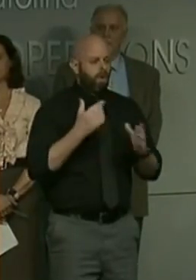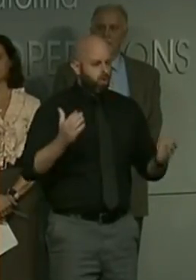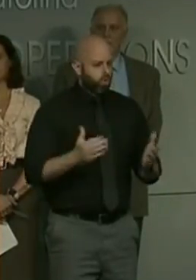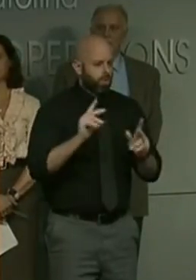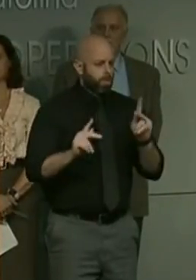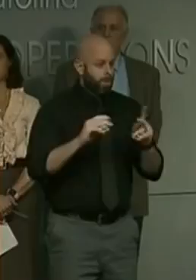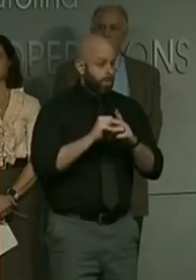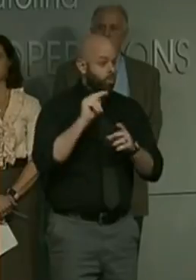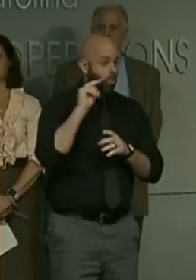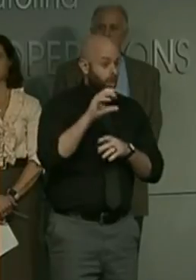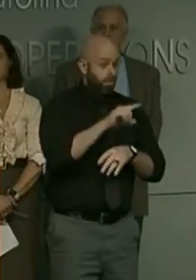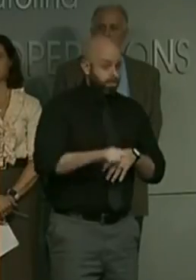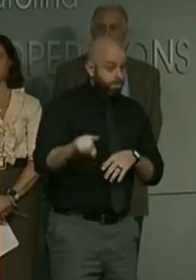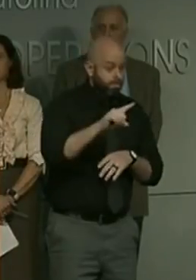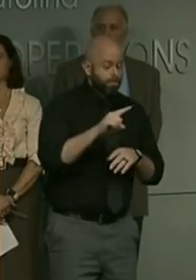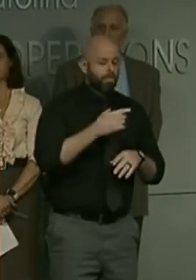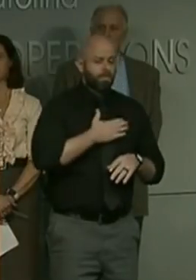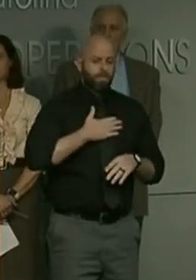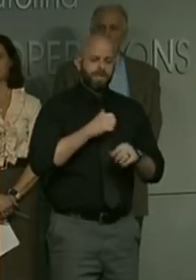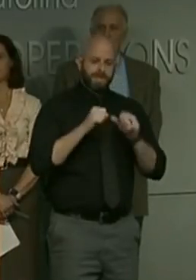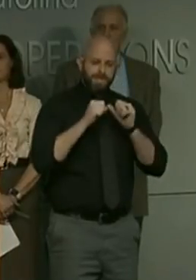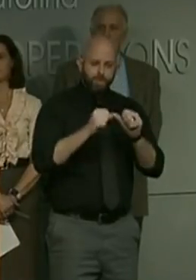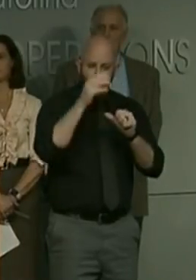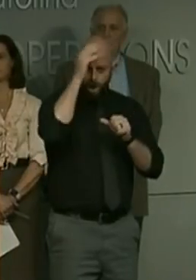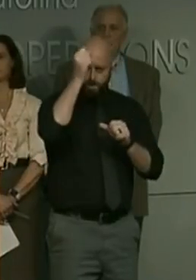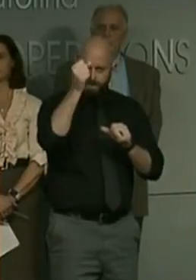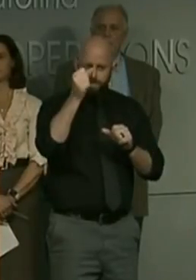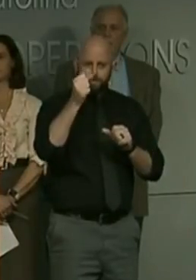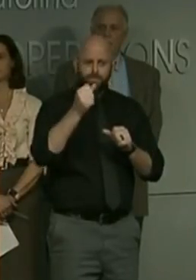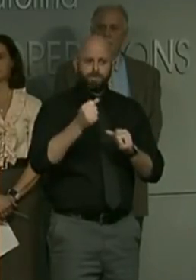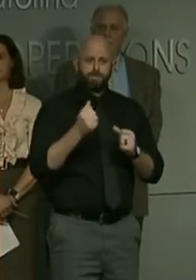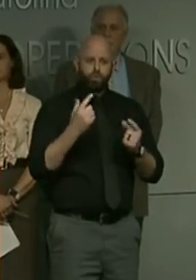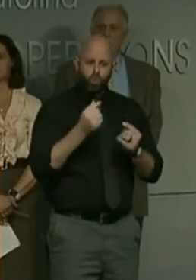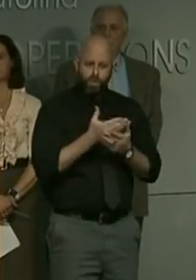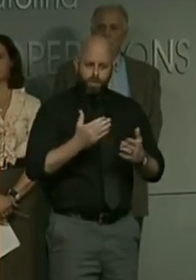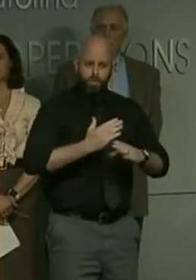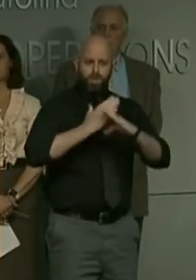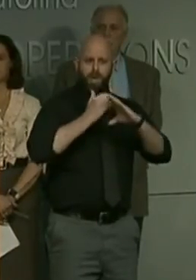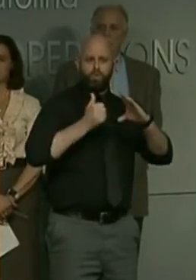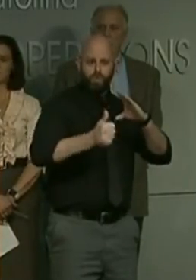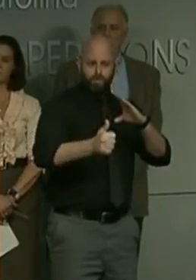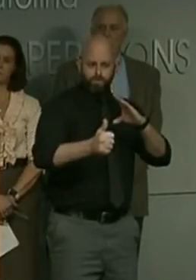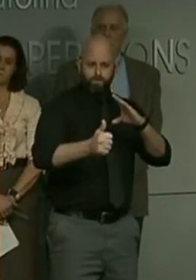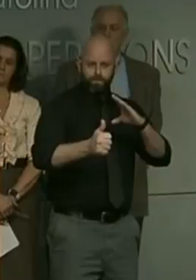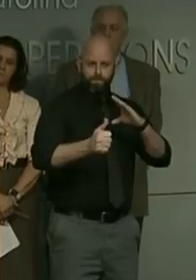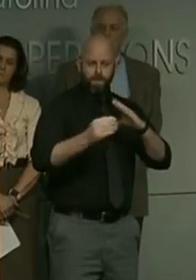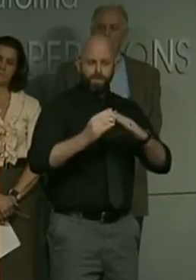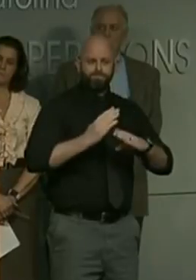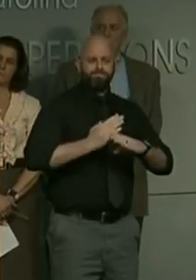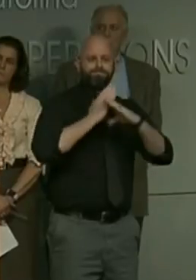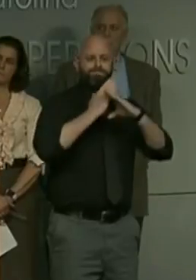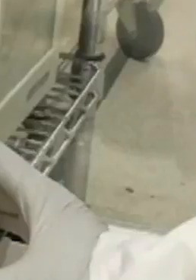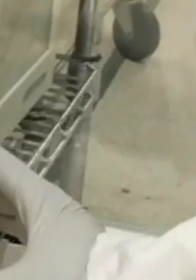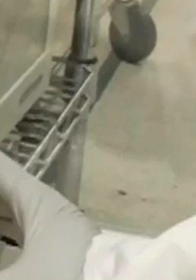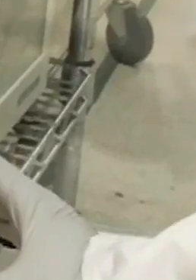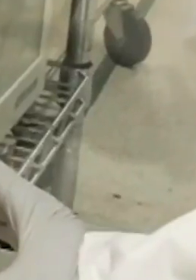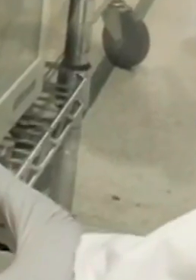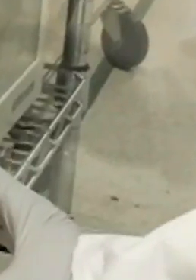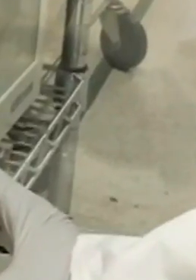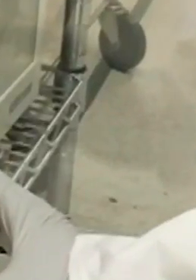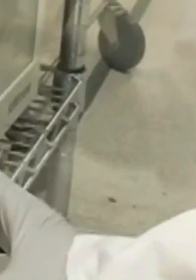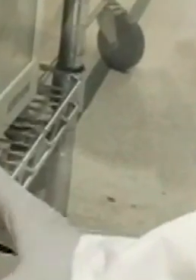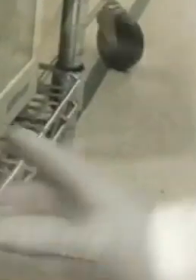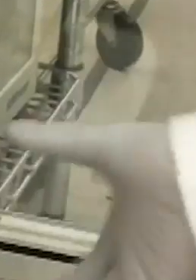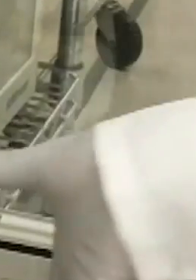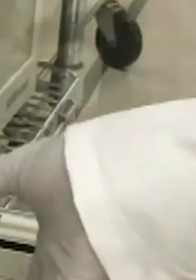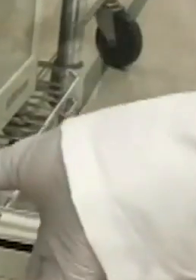asking the CDC for more coronavirus test kits and encouraging private labs to produce their own kits. Right now, the state only has